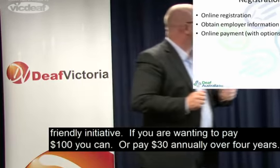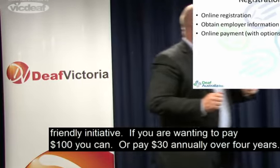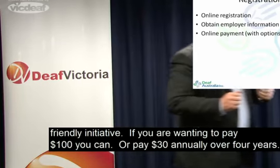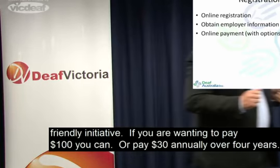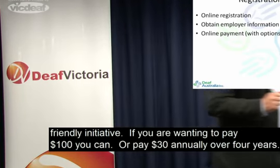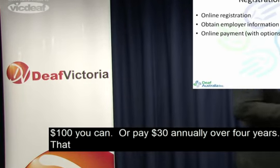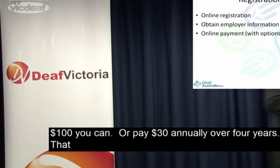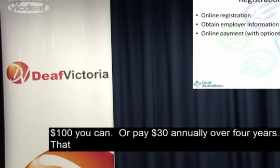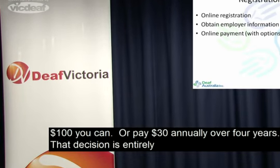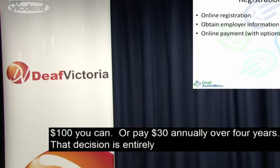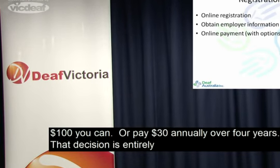can be deducted over time.